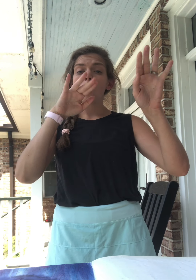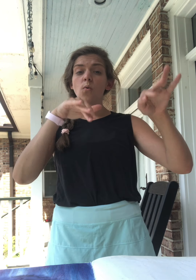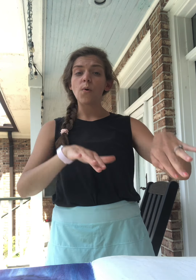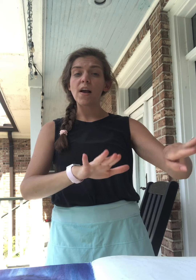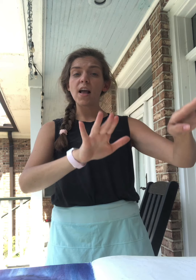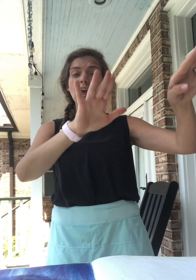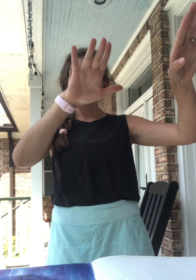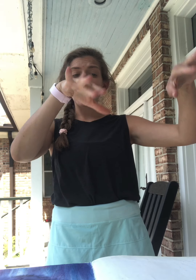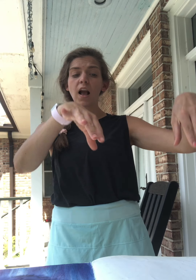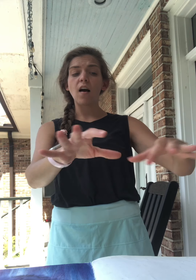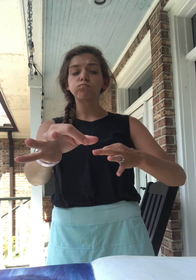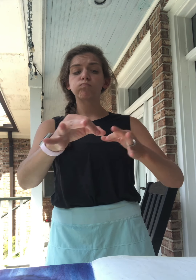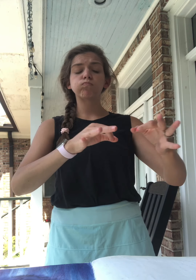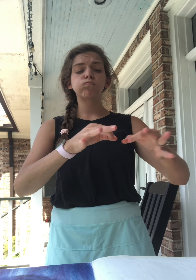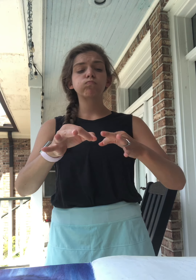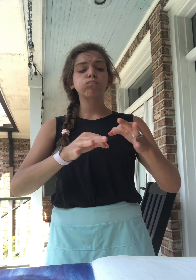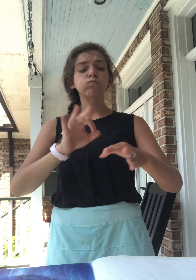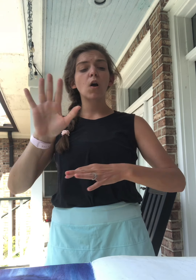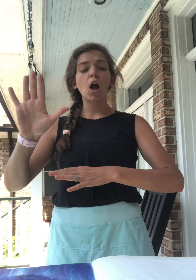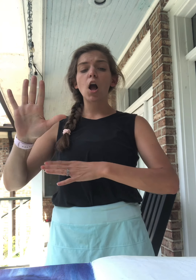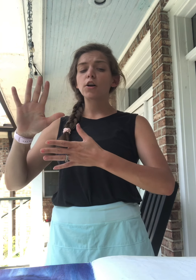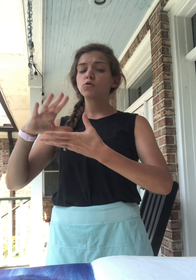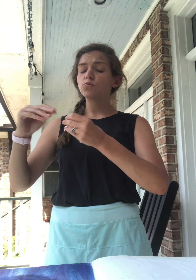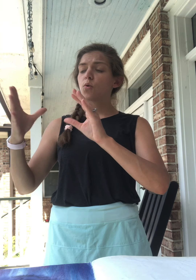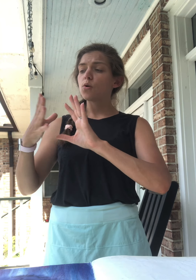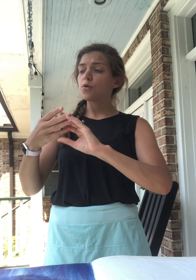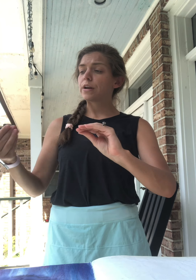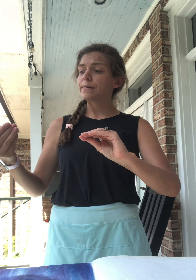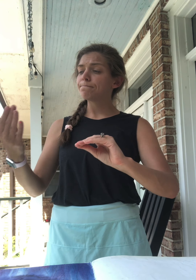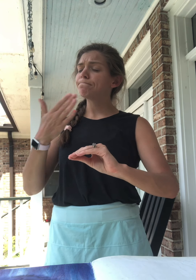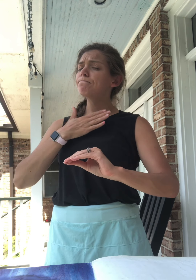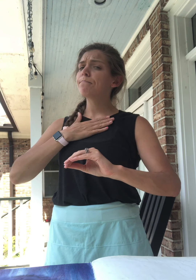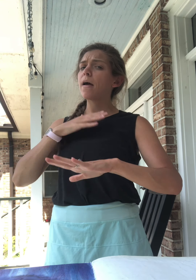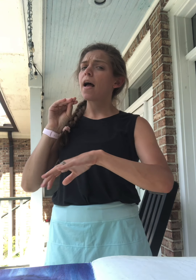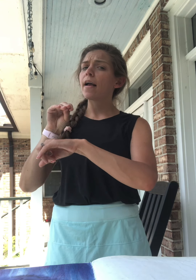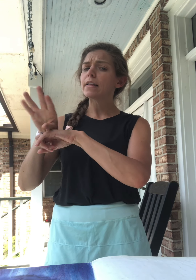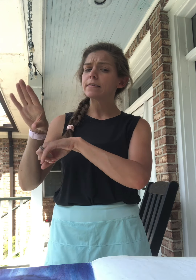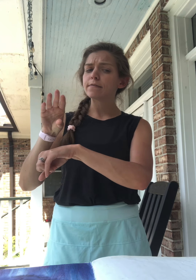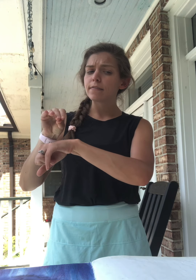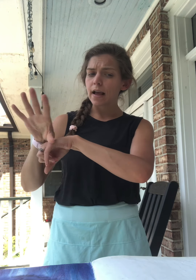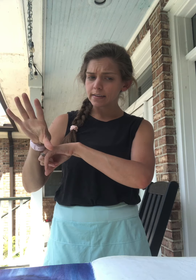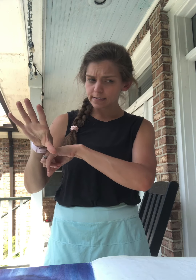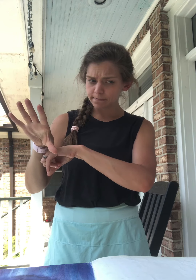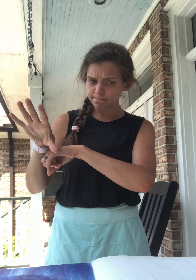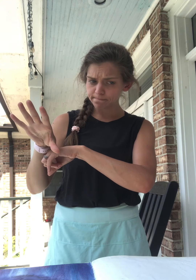The waves have told me your story. This is my advice.